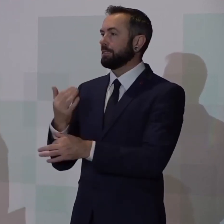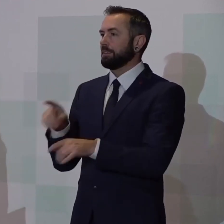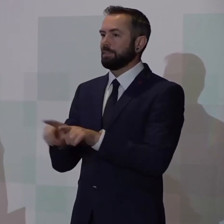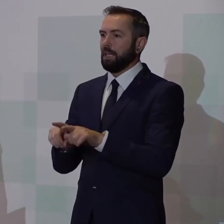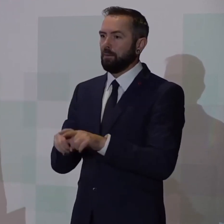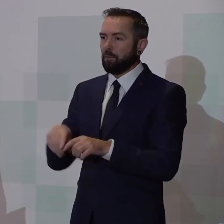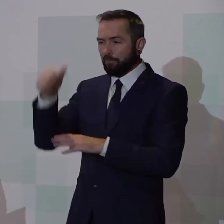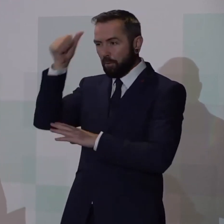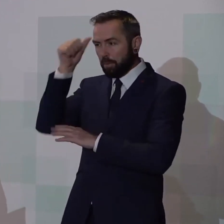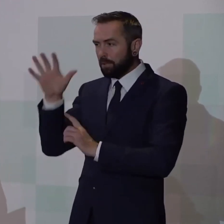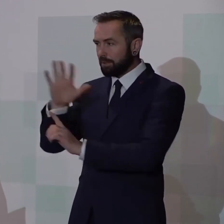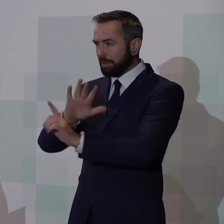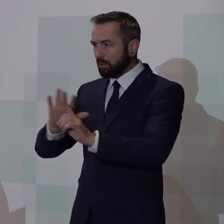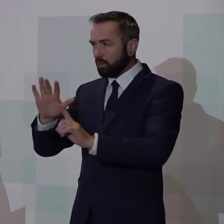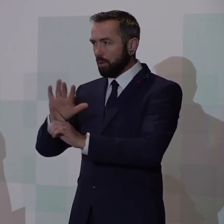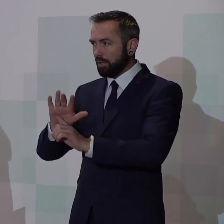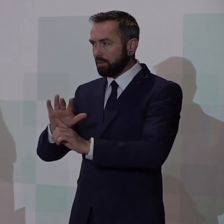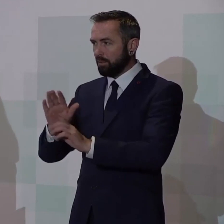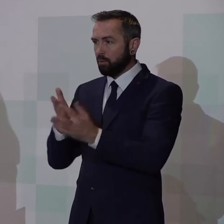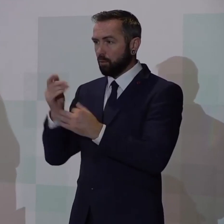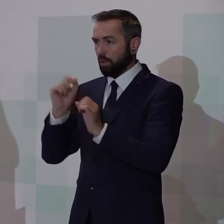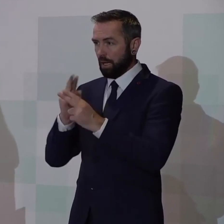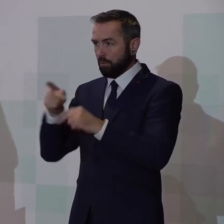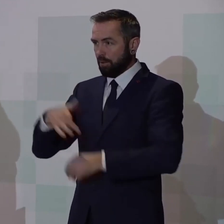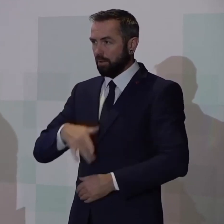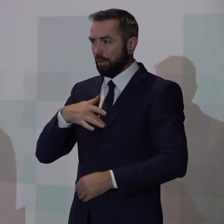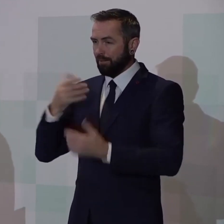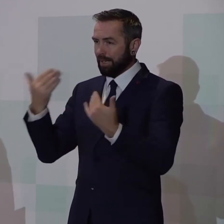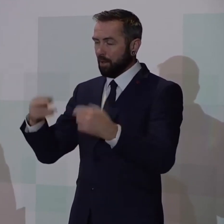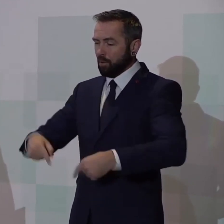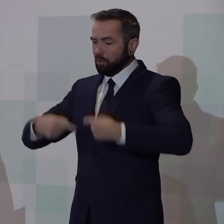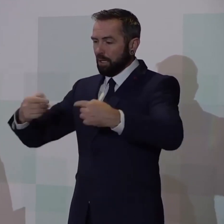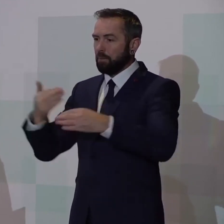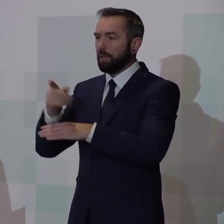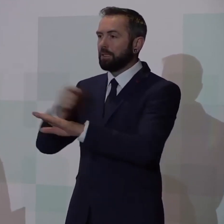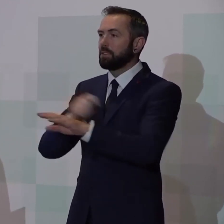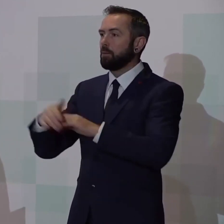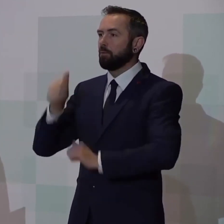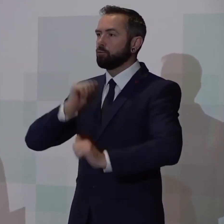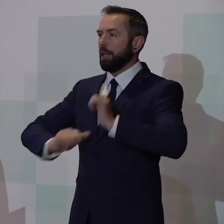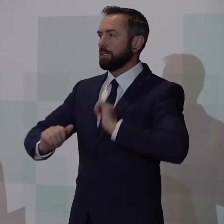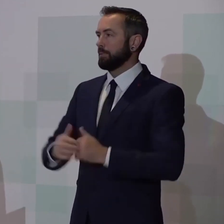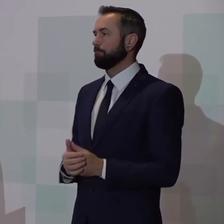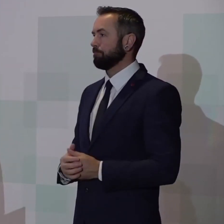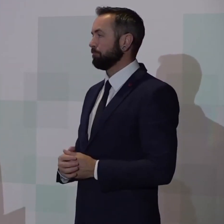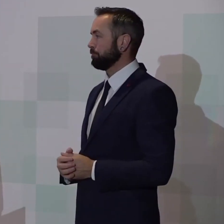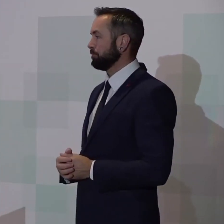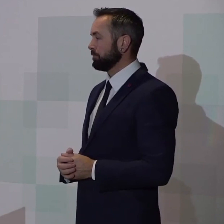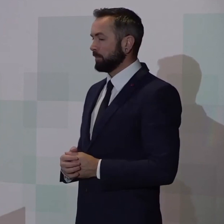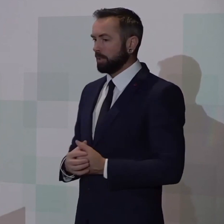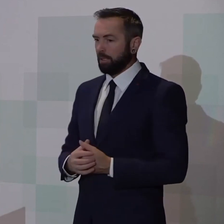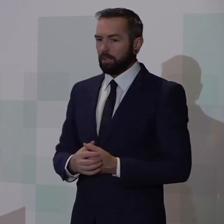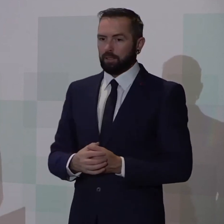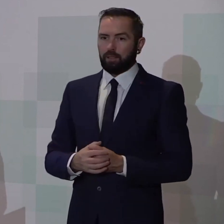familial situation throughout, if you like, their life course has been challenged by these kinds of trends. Likewise,